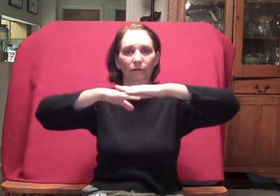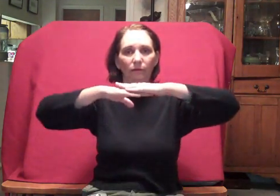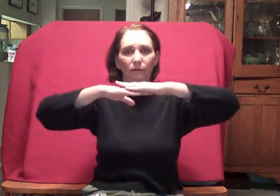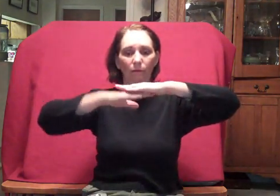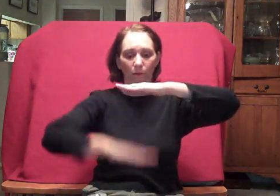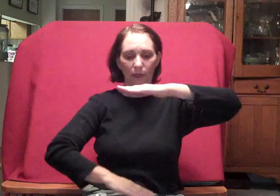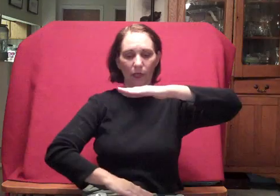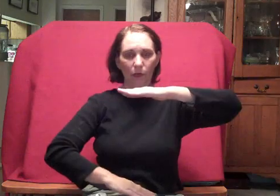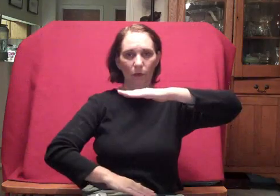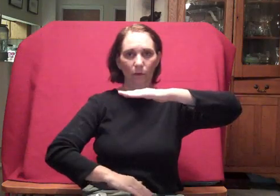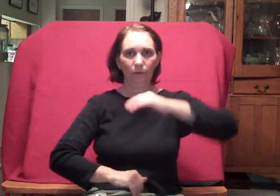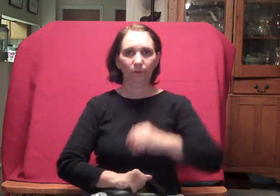below,